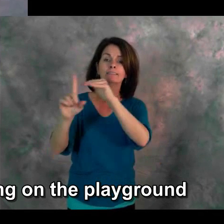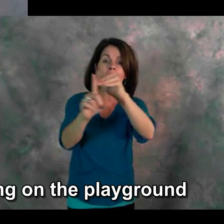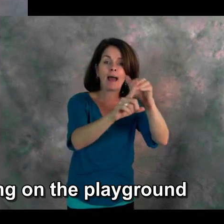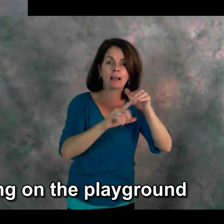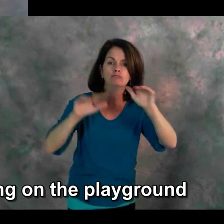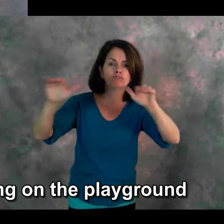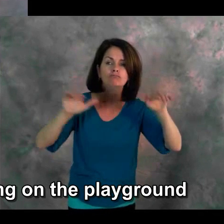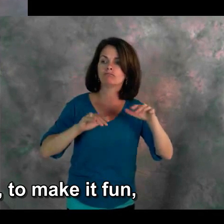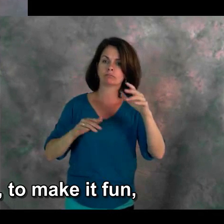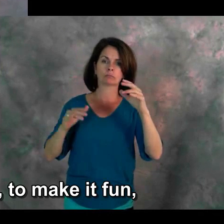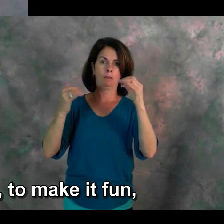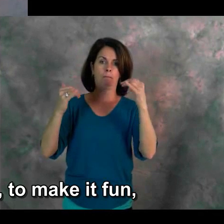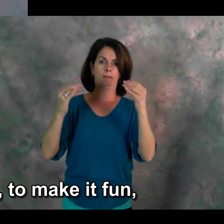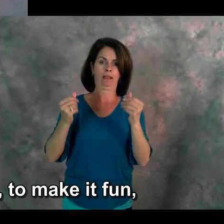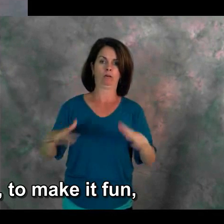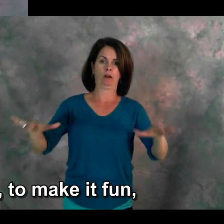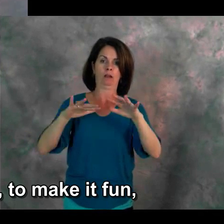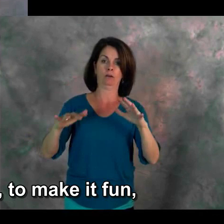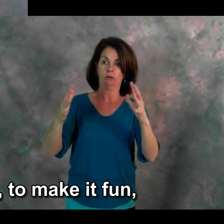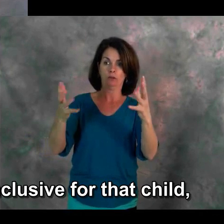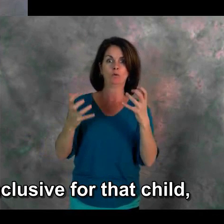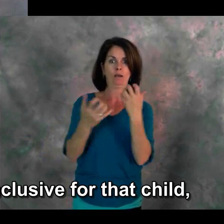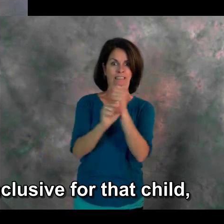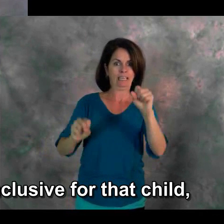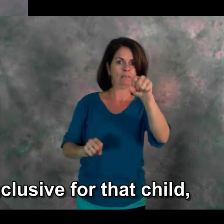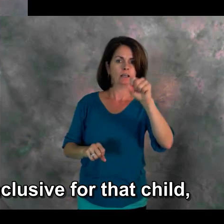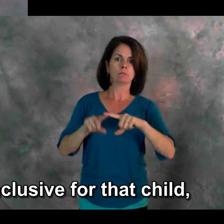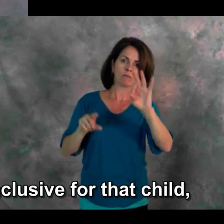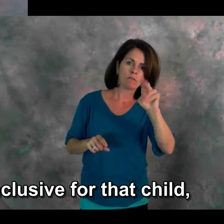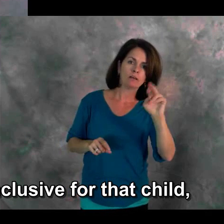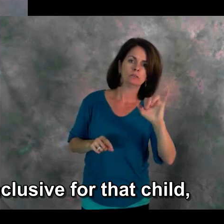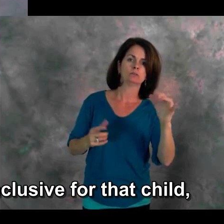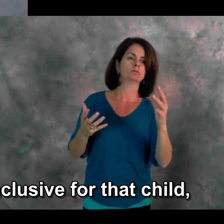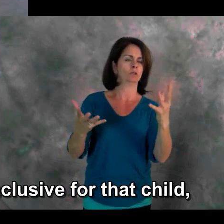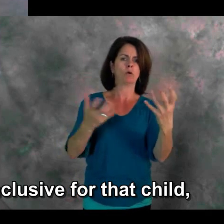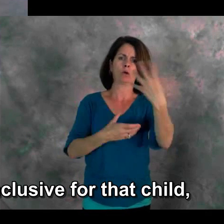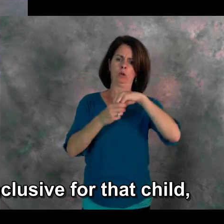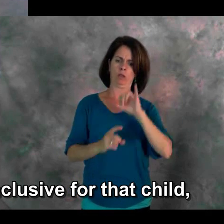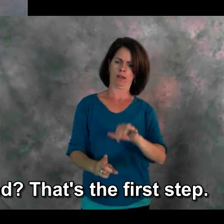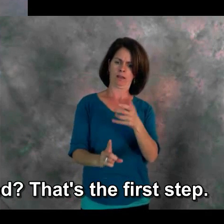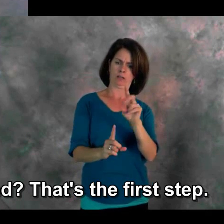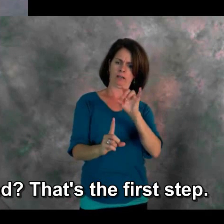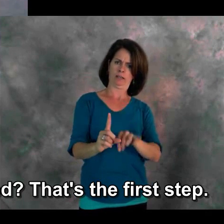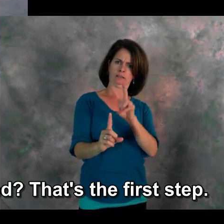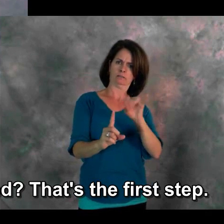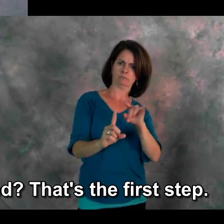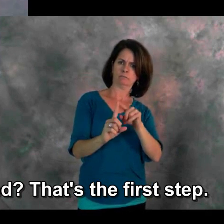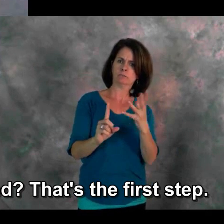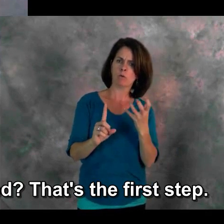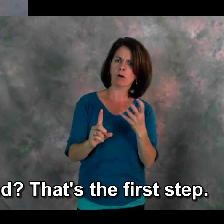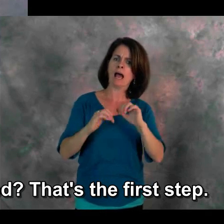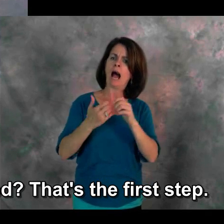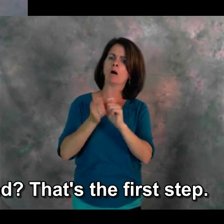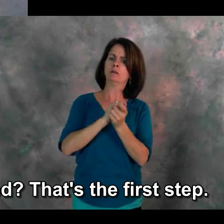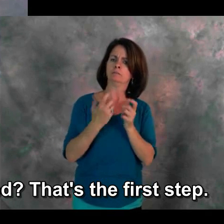tag they're playing on the playground to make it safe, to make it fun, but also to make it inclusive for that child who is visually impaired?